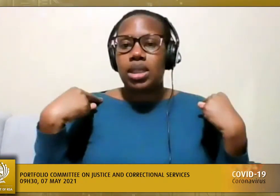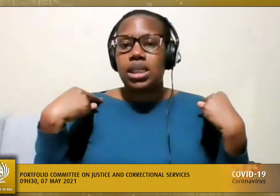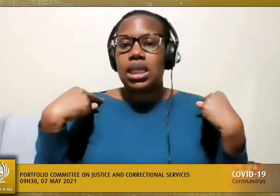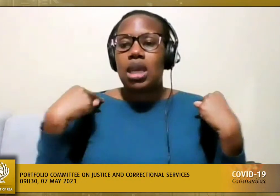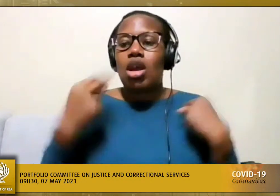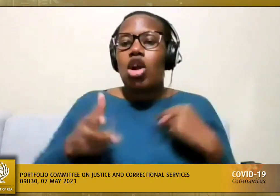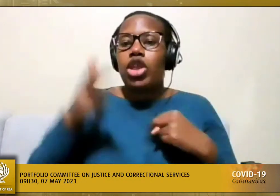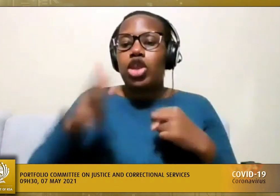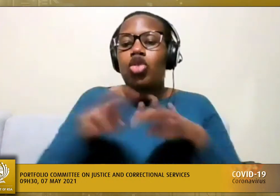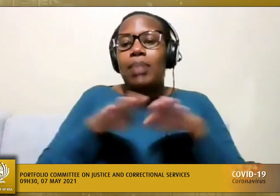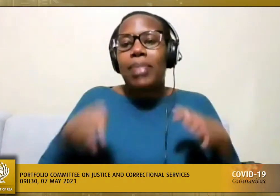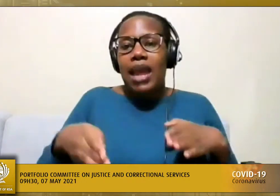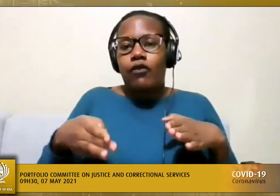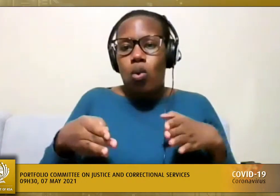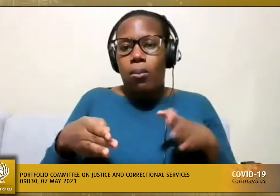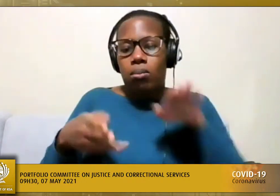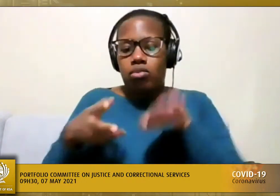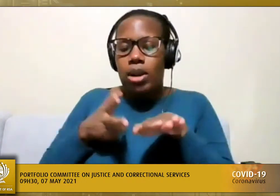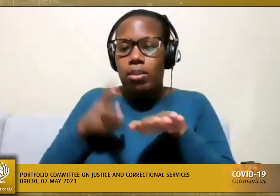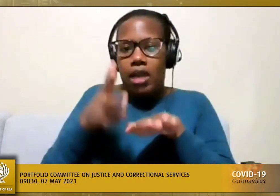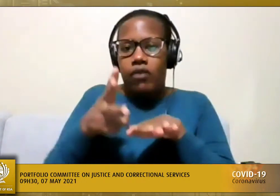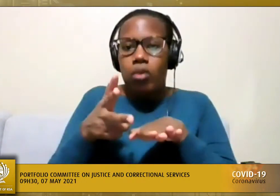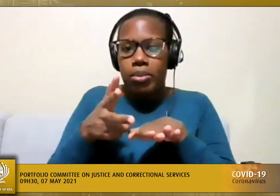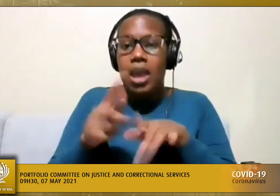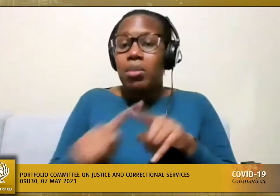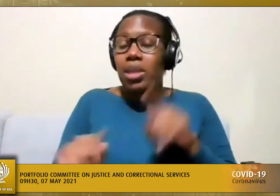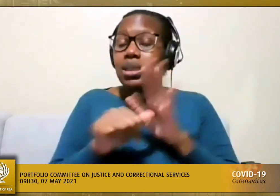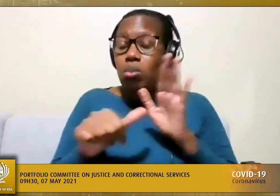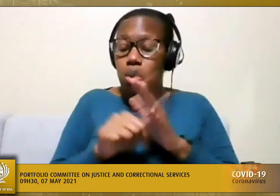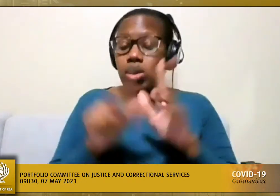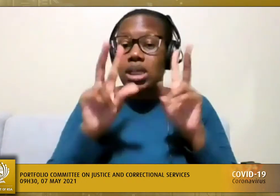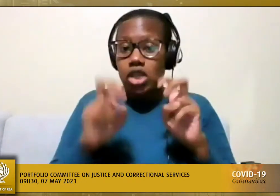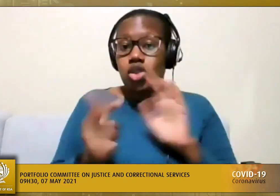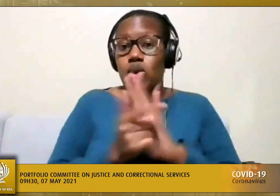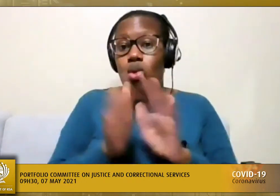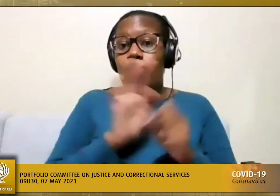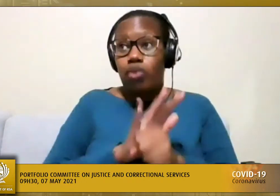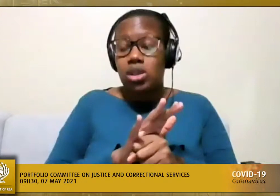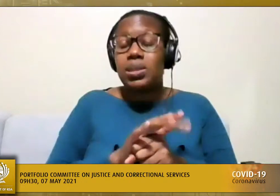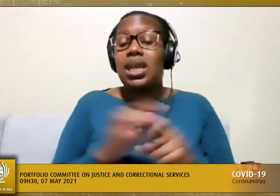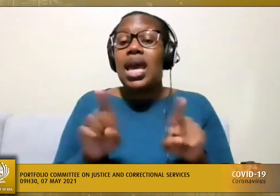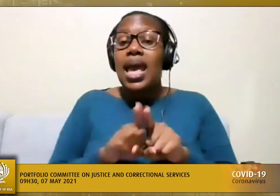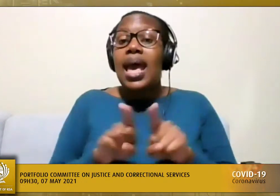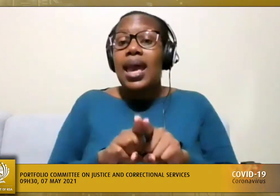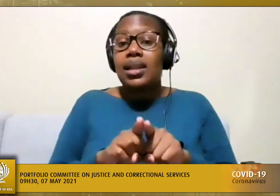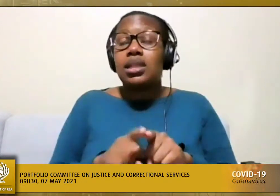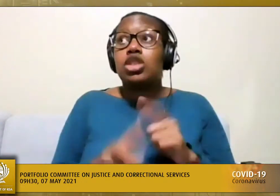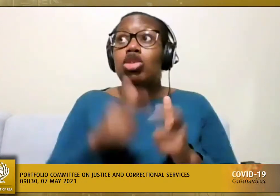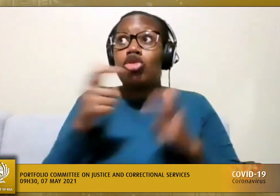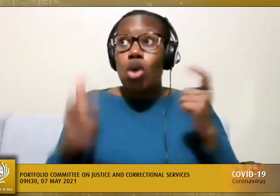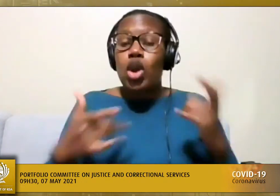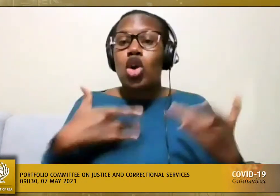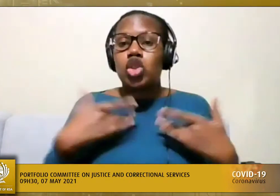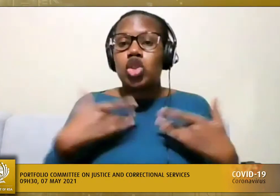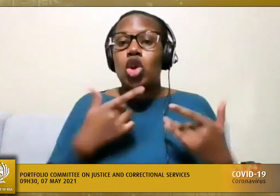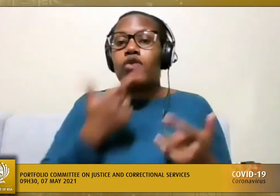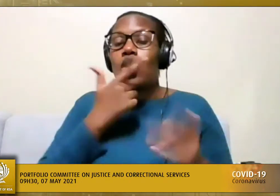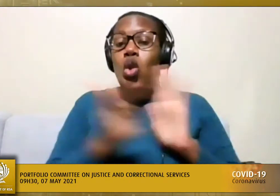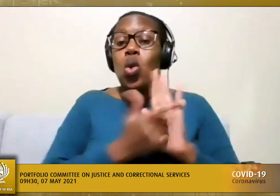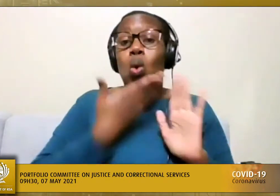is a very important issue to law enforcement generally in the country and a growing concern of the lawlessness that happens